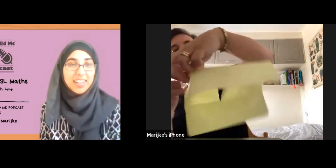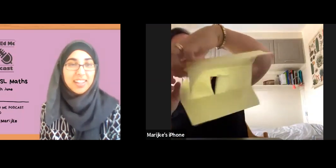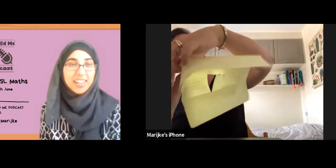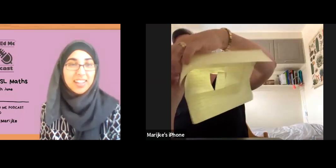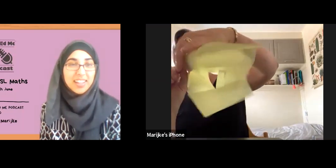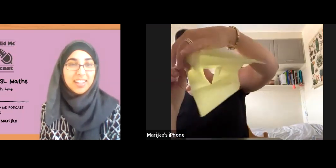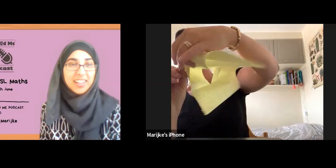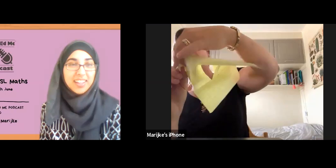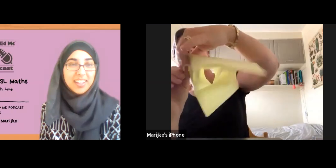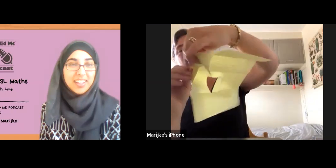Oh.